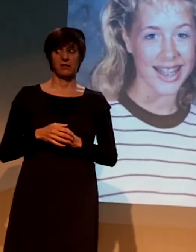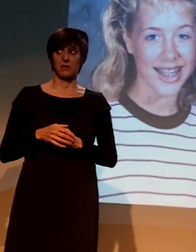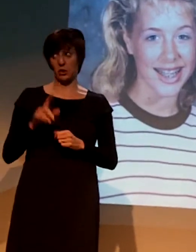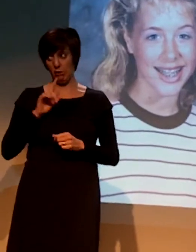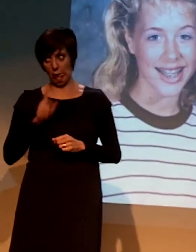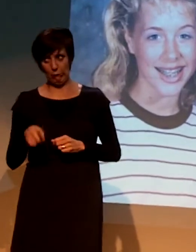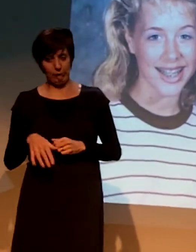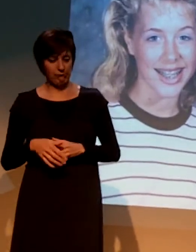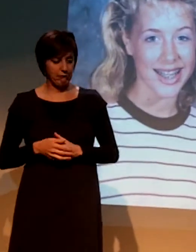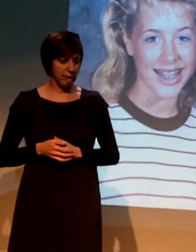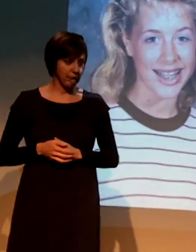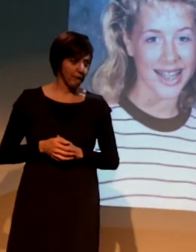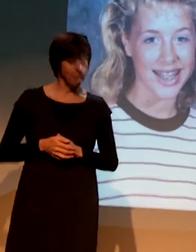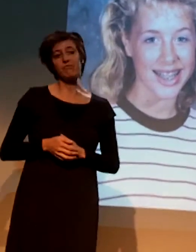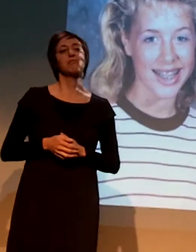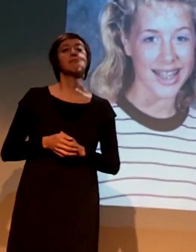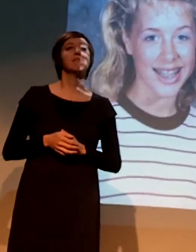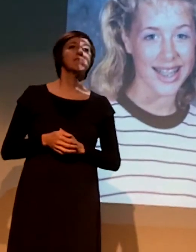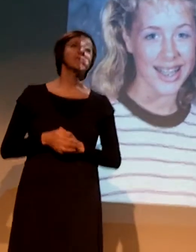true.